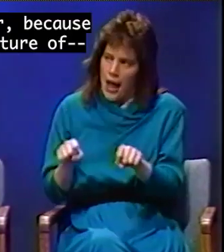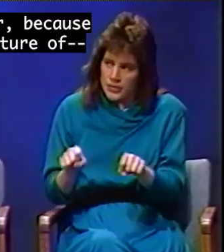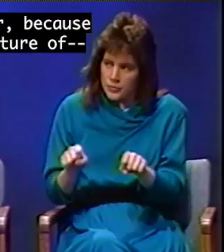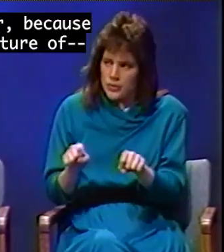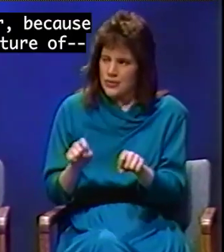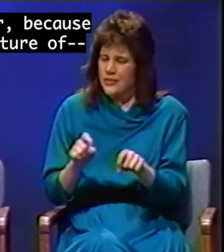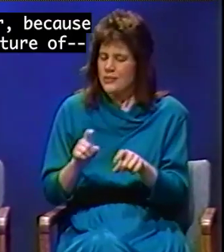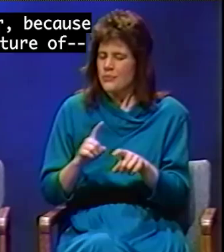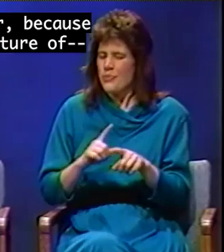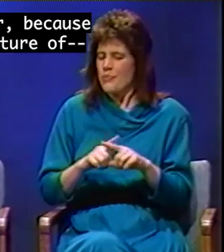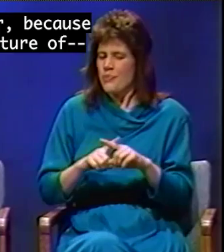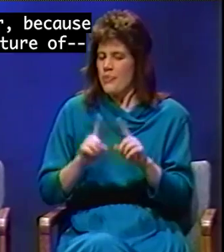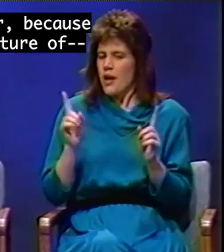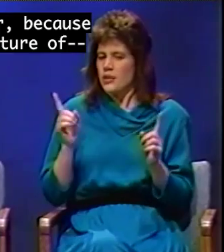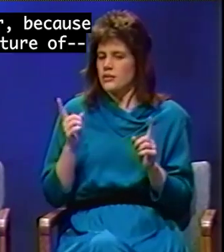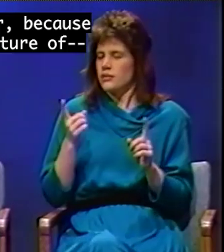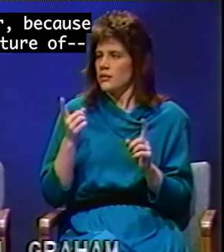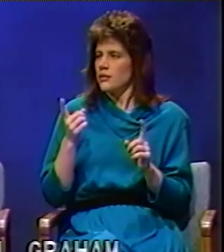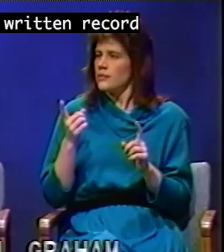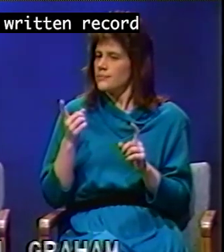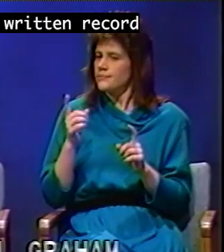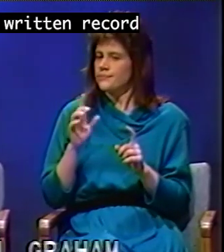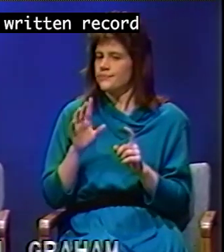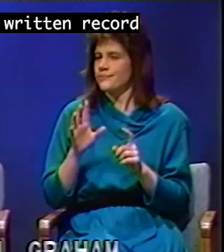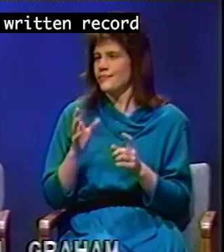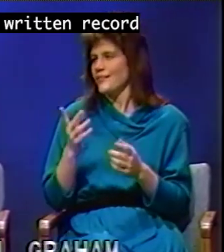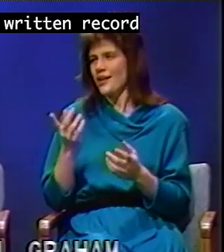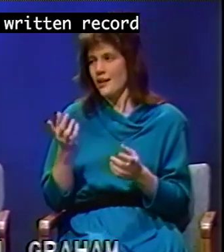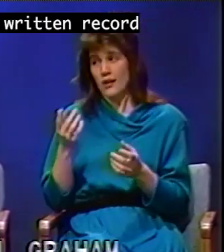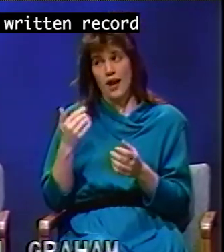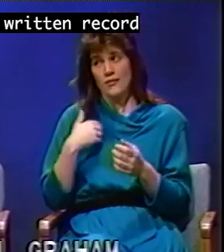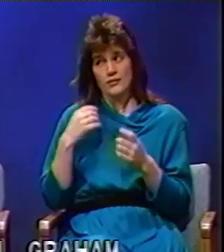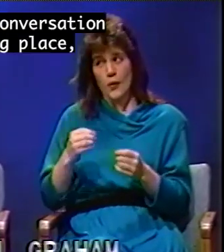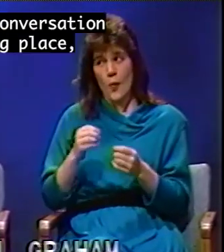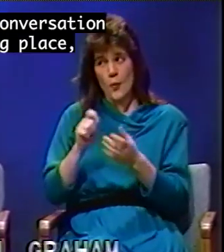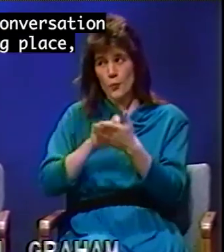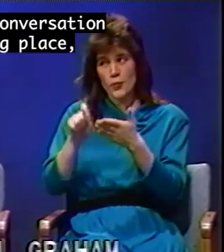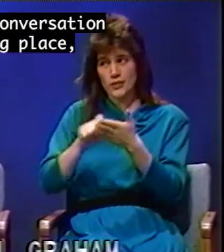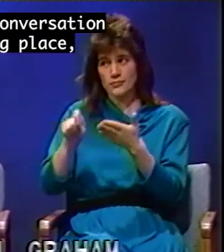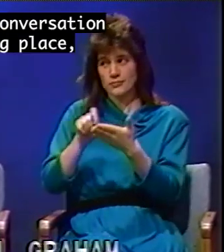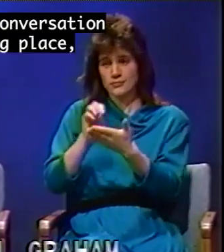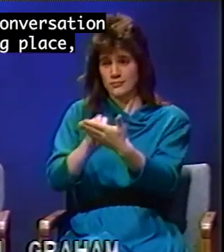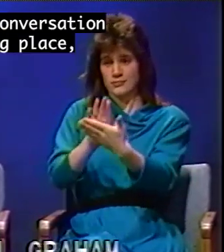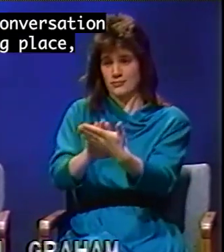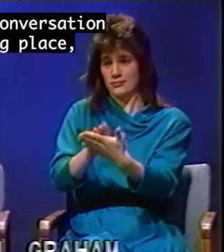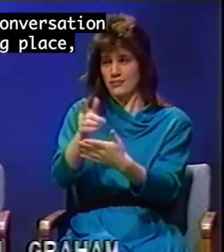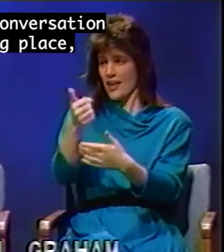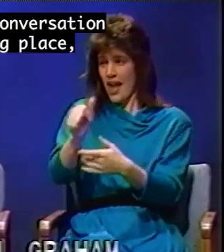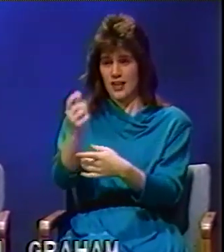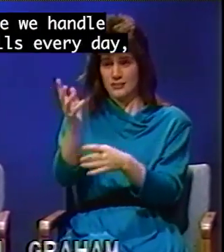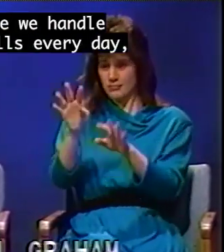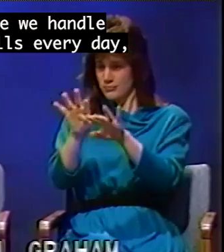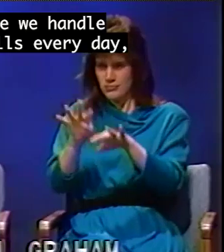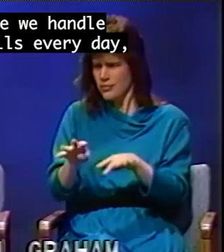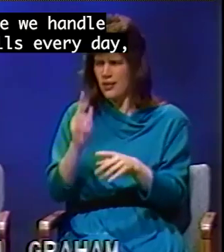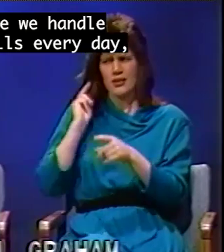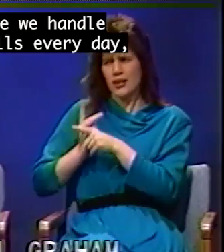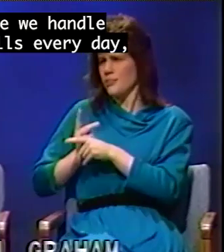However, because there is no written record of any conversation taking place, and since we